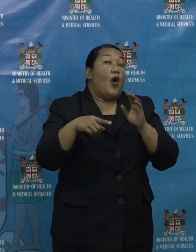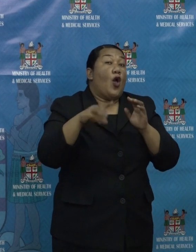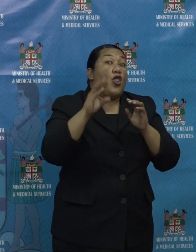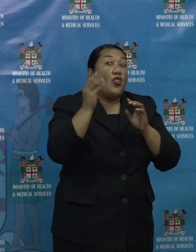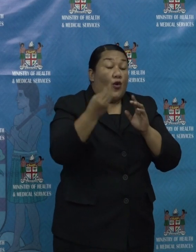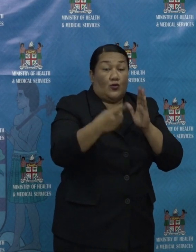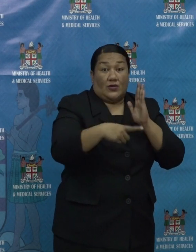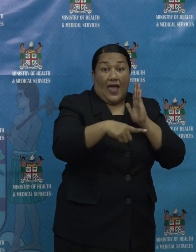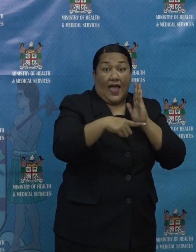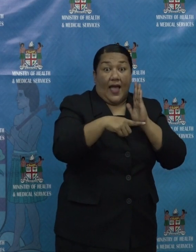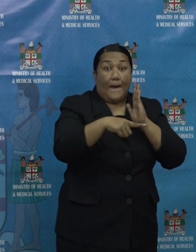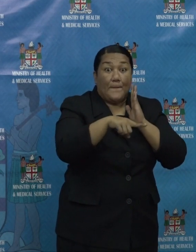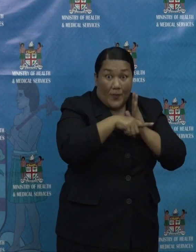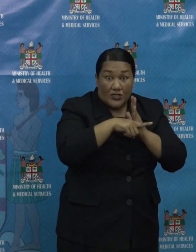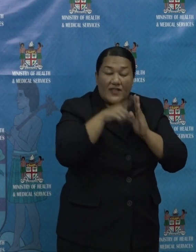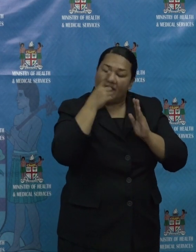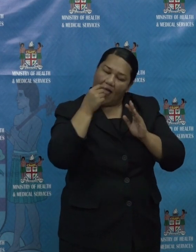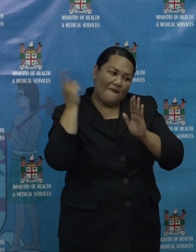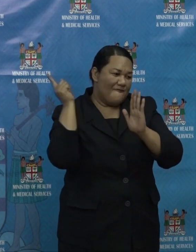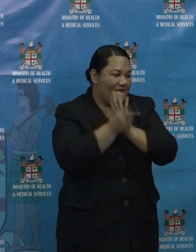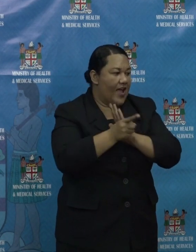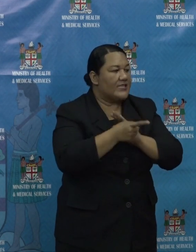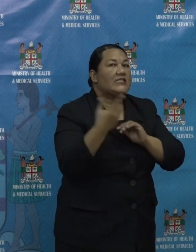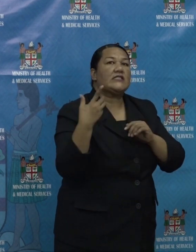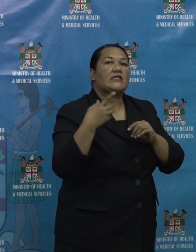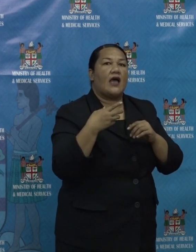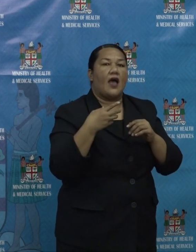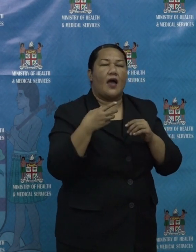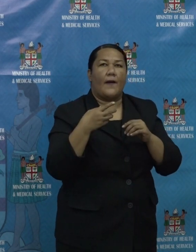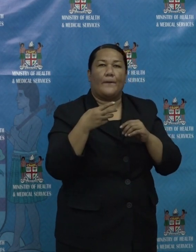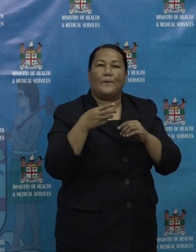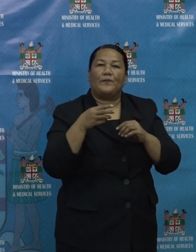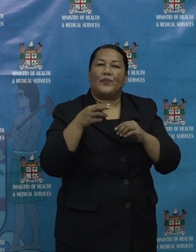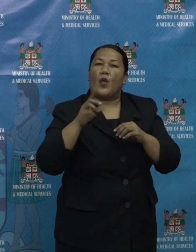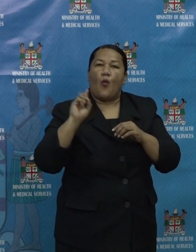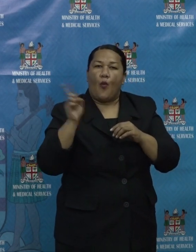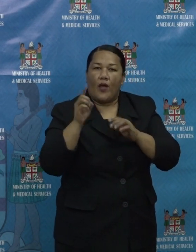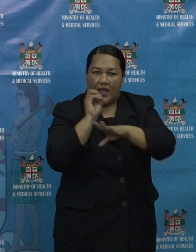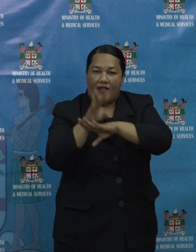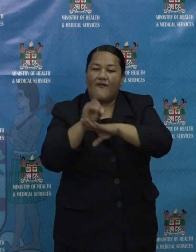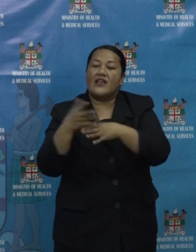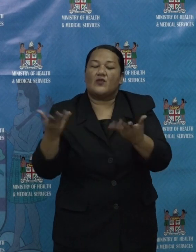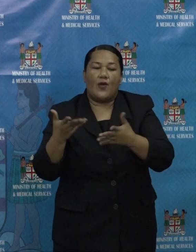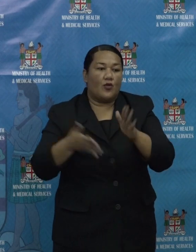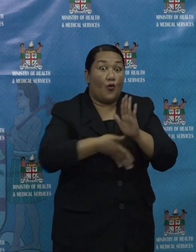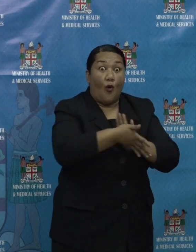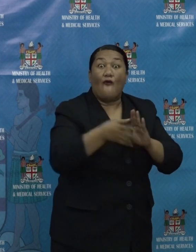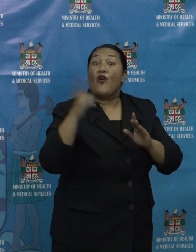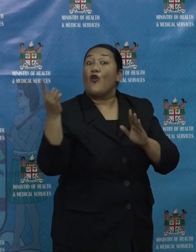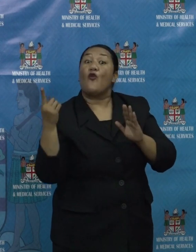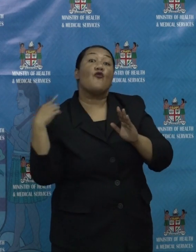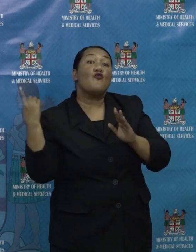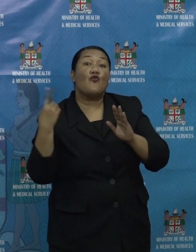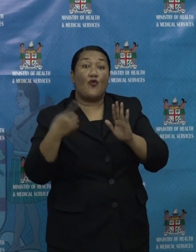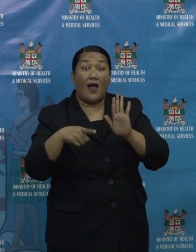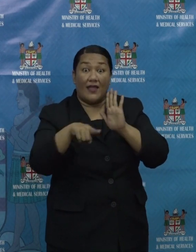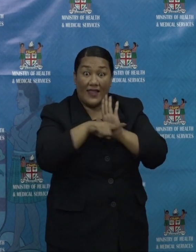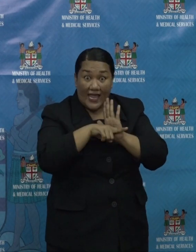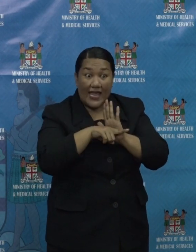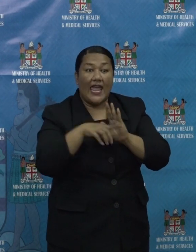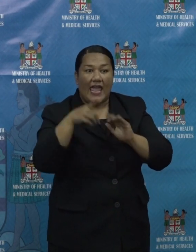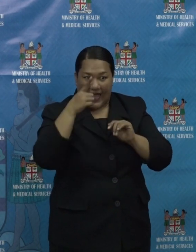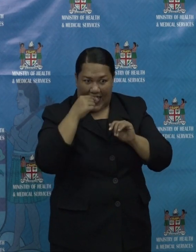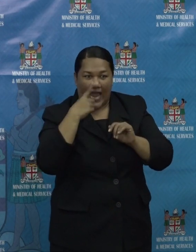through this rapid diagnostic testing system are still asked to self-isolate, and their samples are sent on for confirmatory